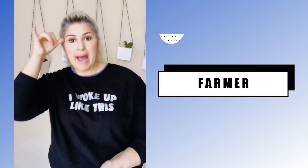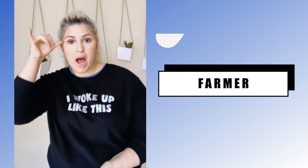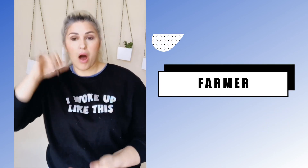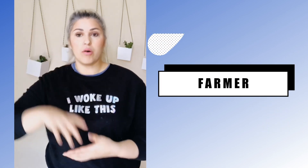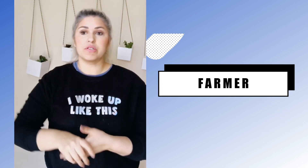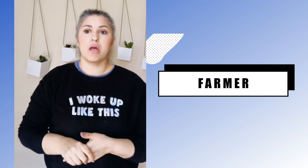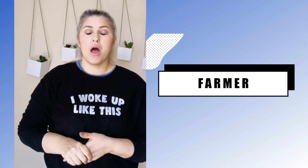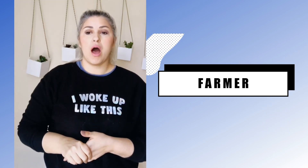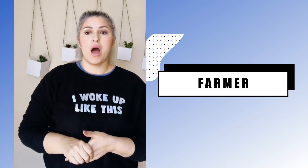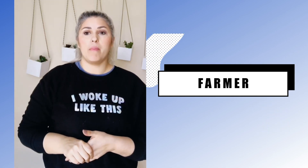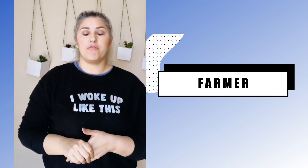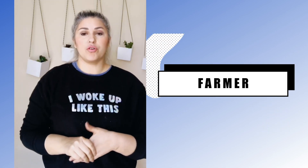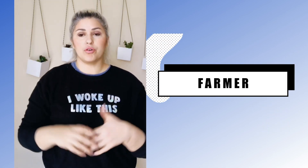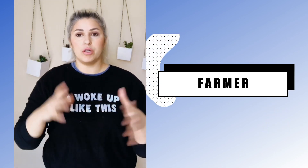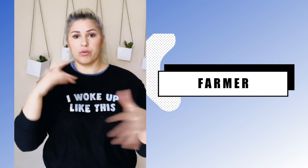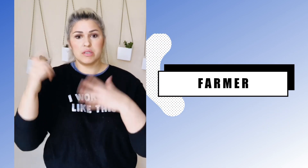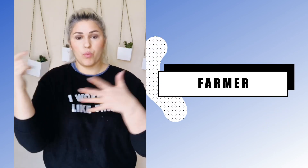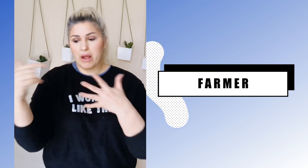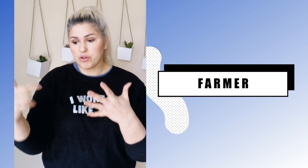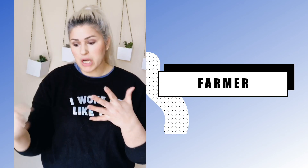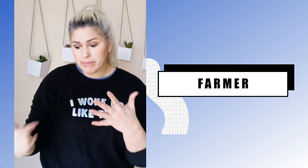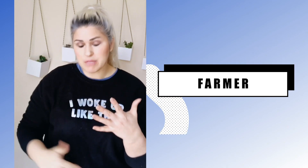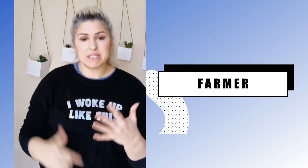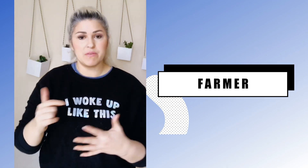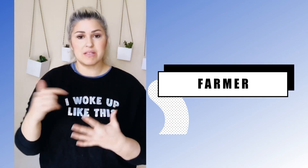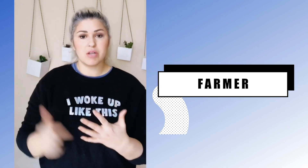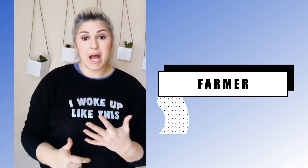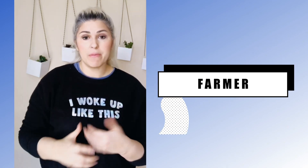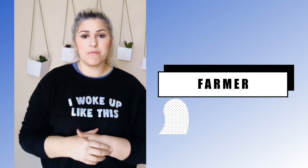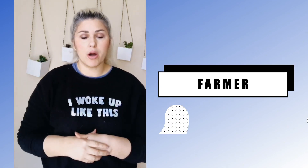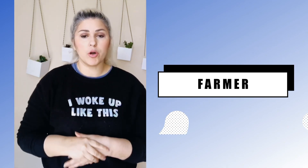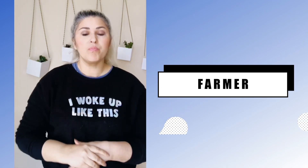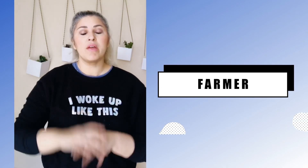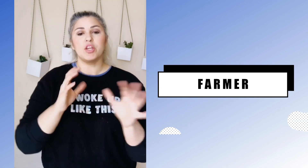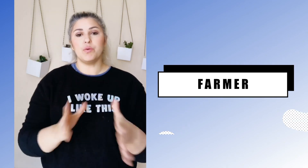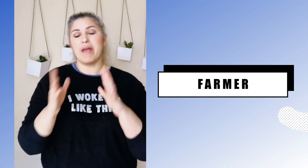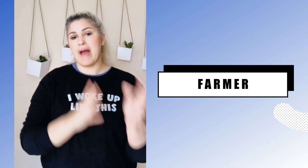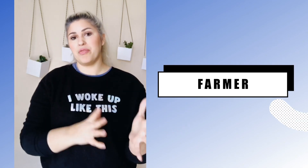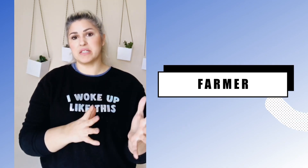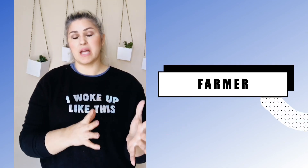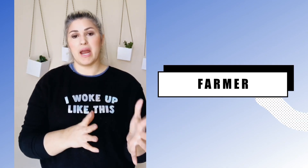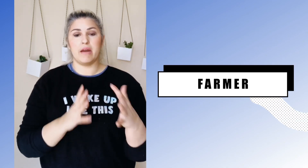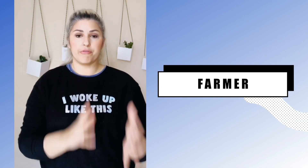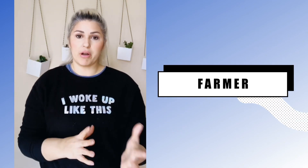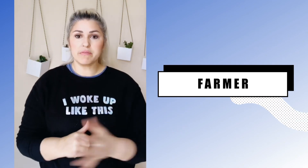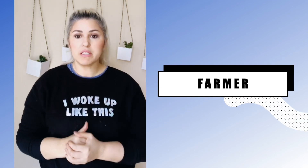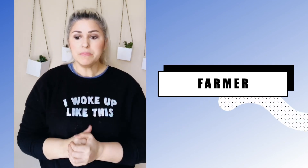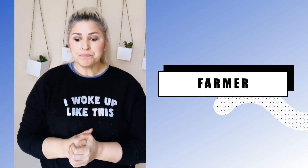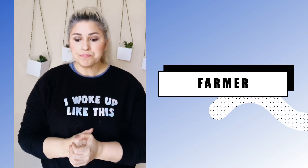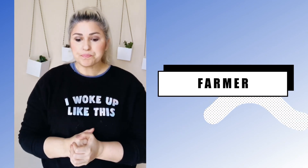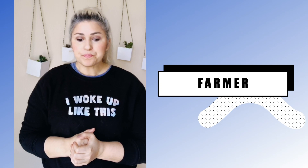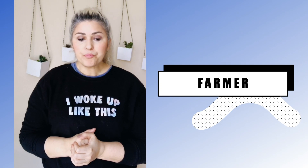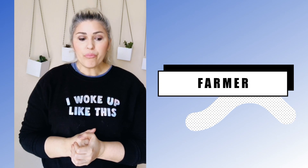or cows. If you're, if you're talking about a specific type of farmer, then you would add the sign in front of